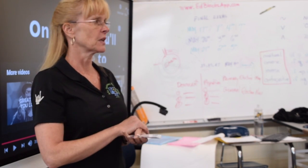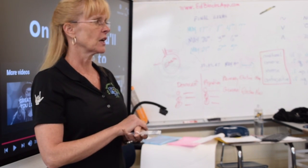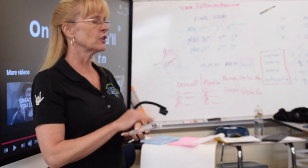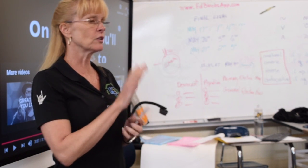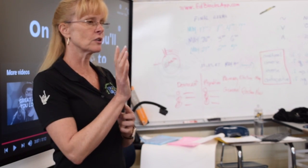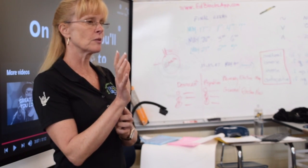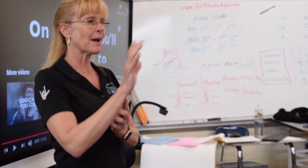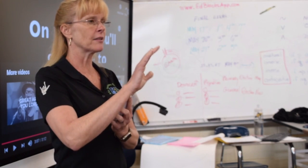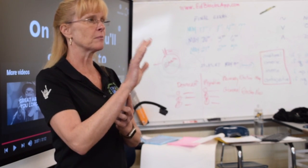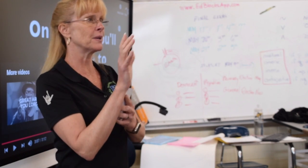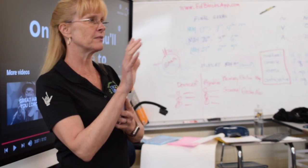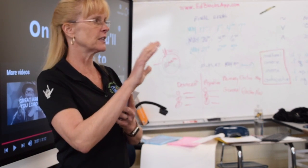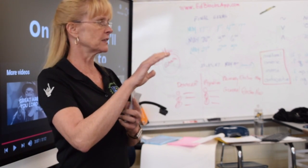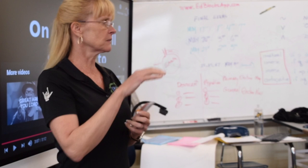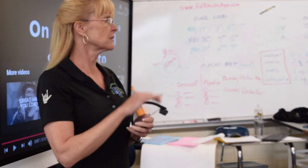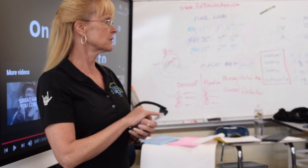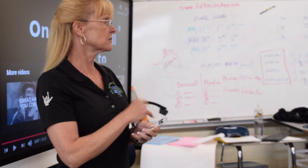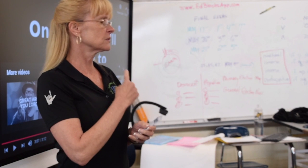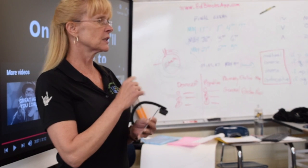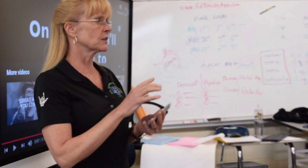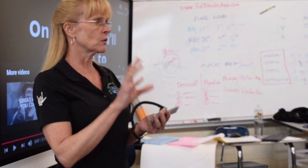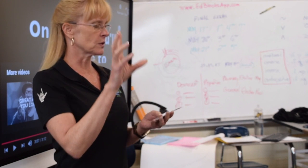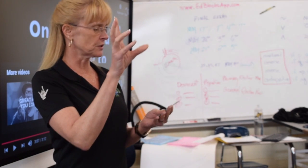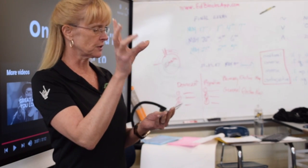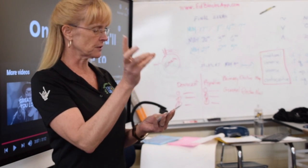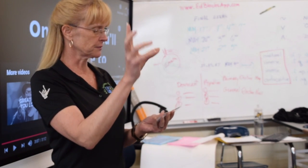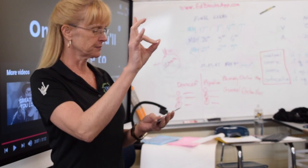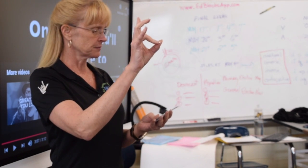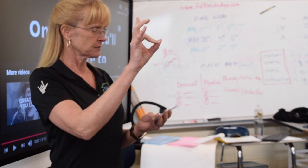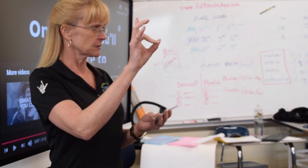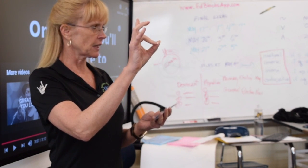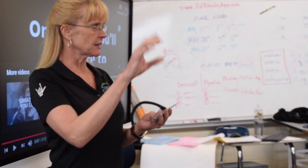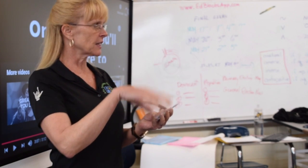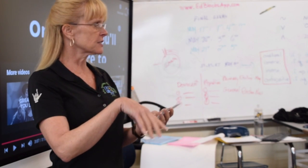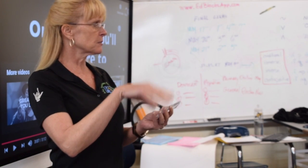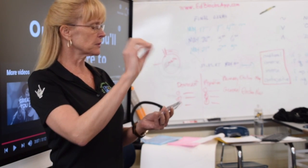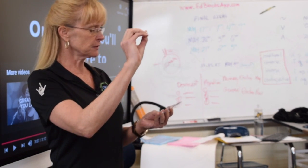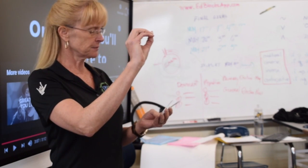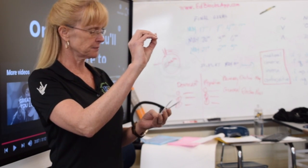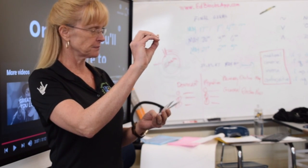And you'll learn about the pivoting in the course too. Okay, the next number.